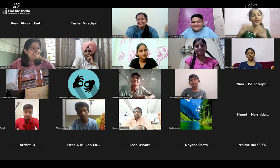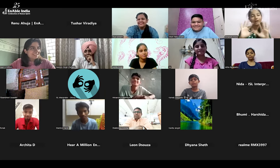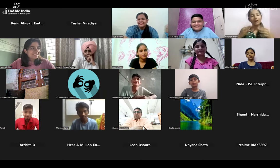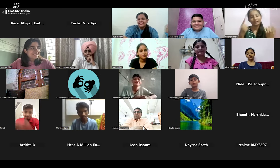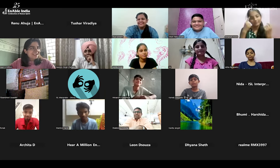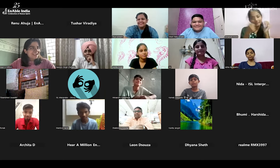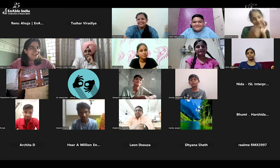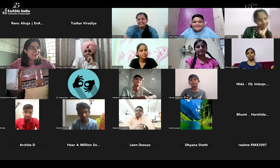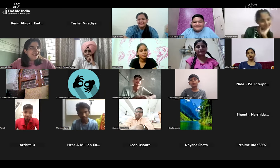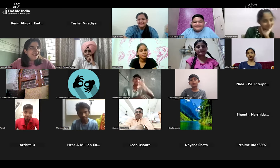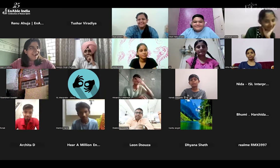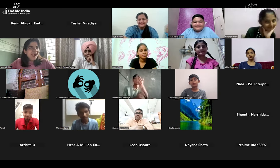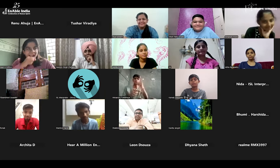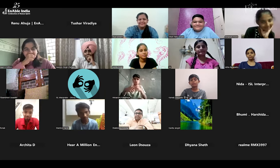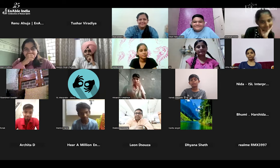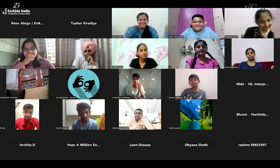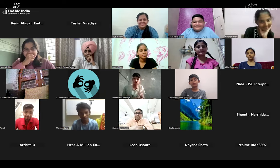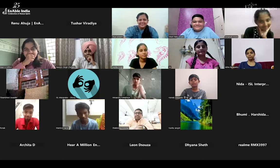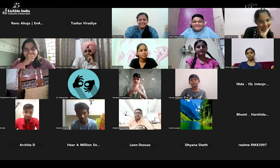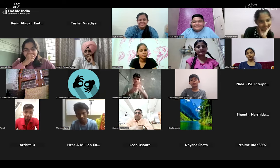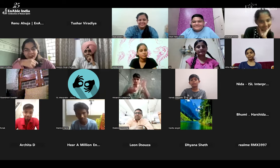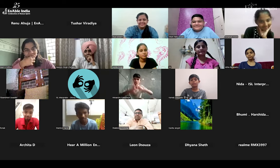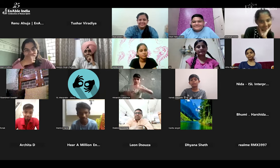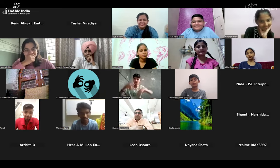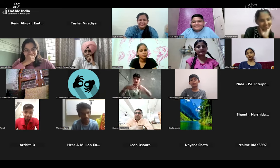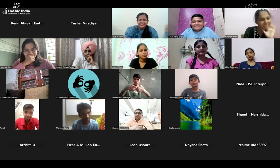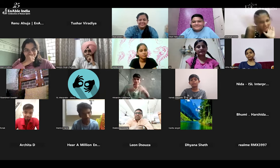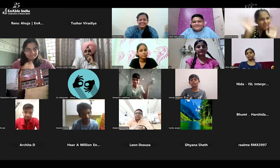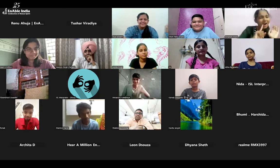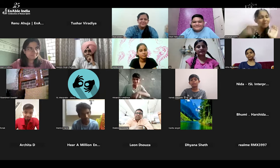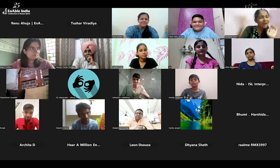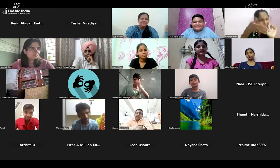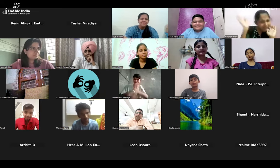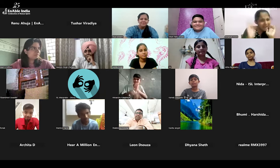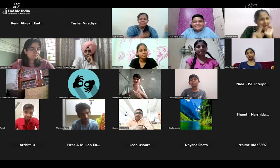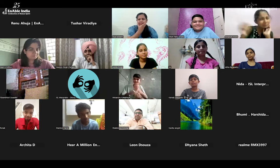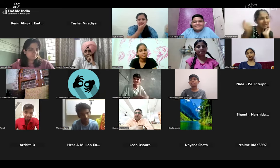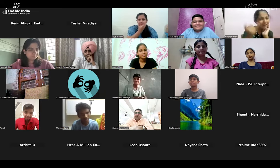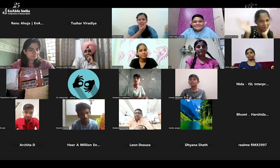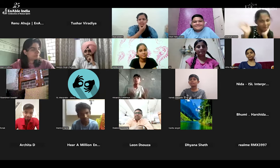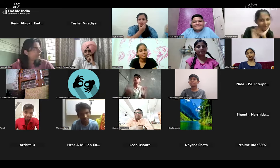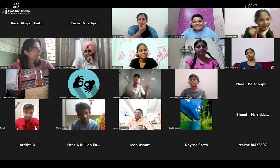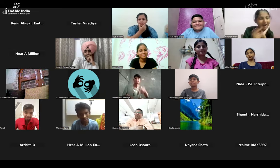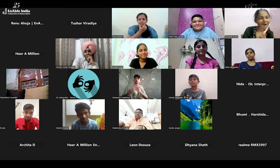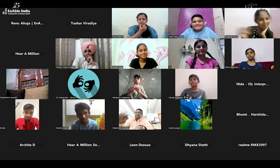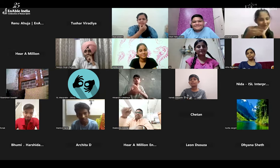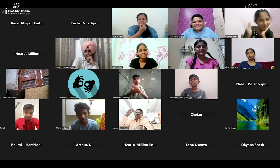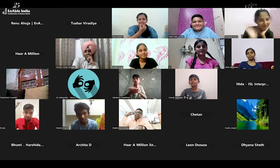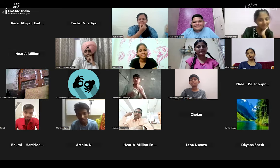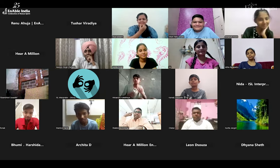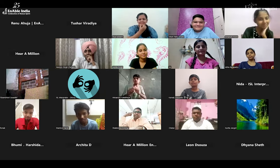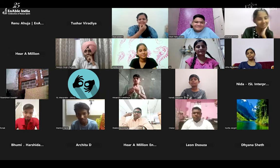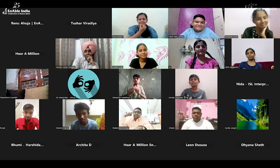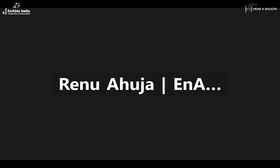sort. So which animal would that be if you would want to Okay, choose? all right. Thank you for the question.